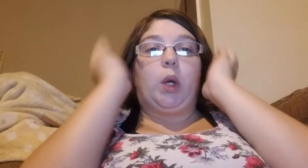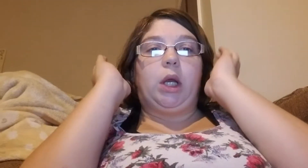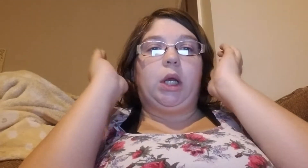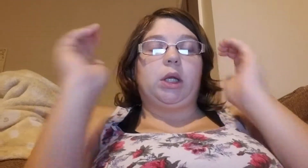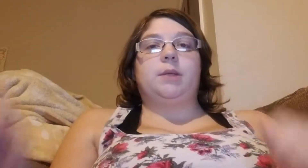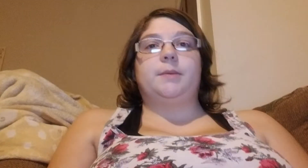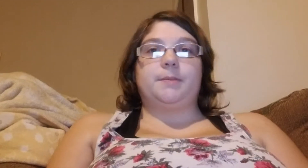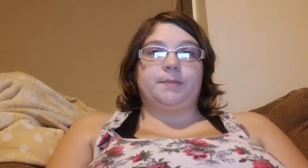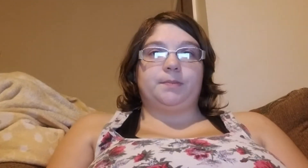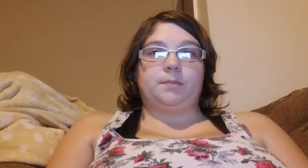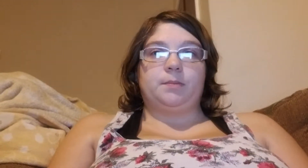Halloween.